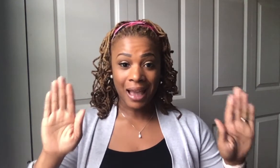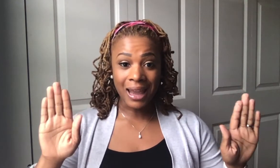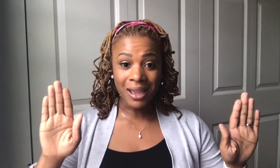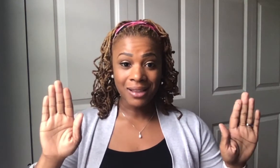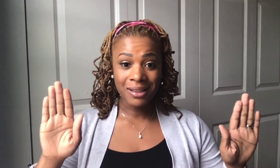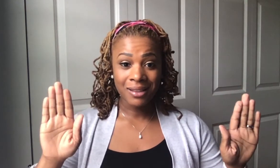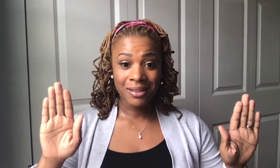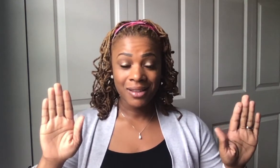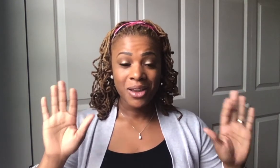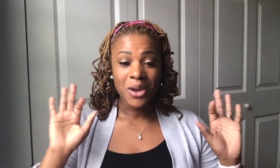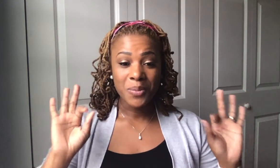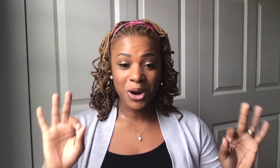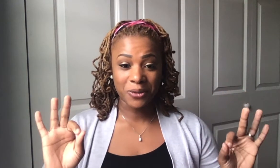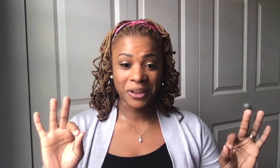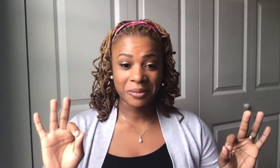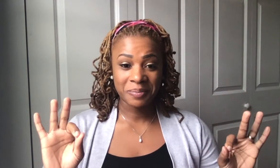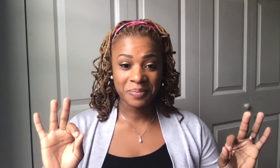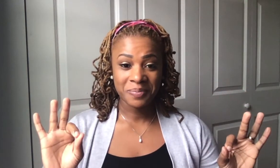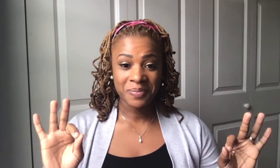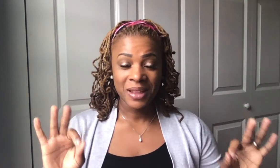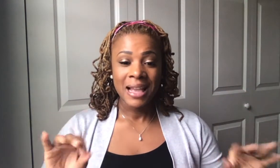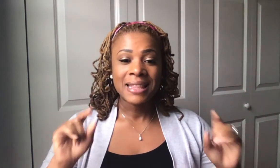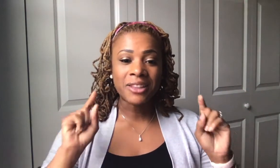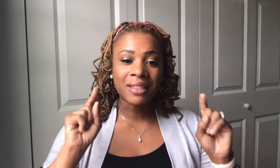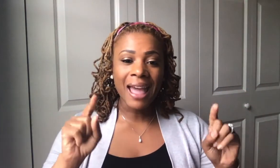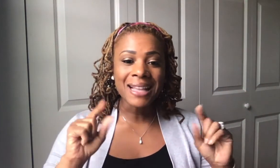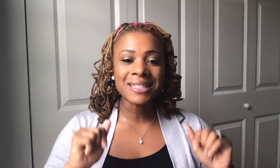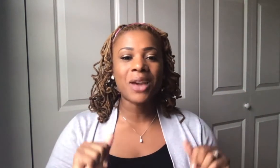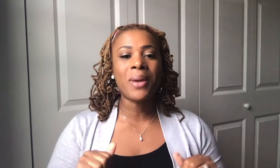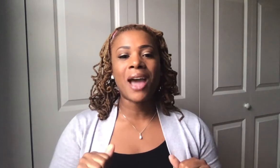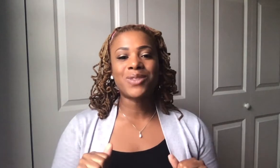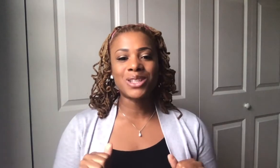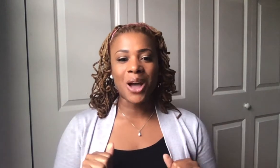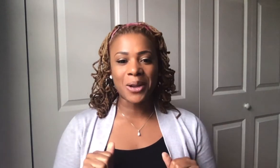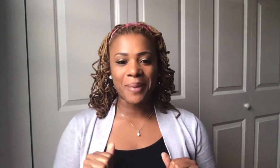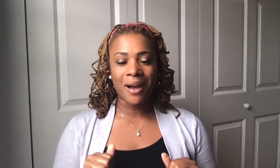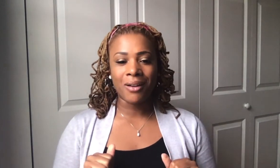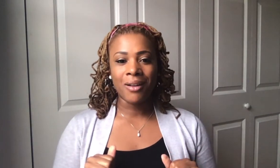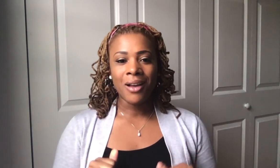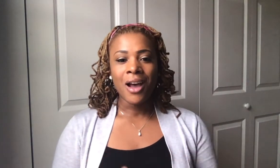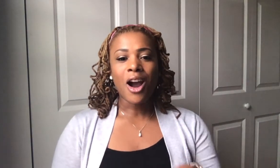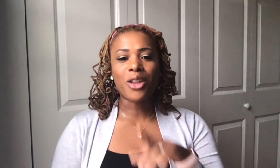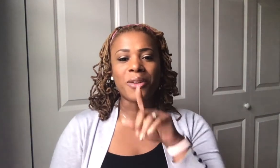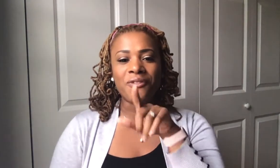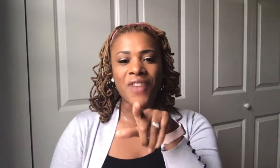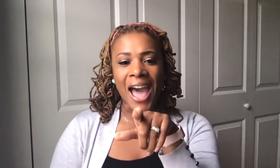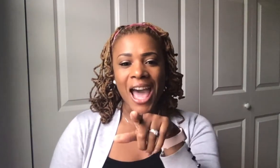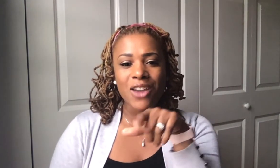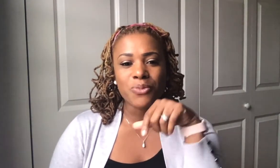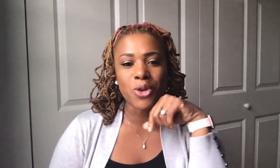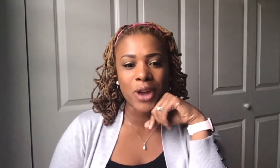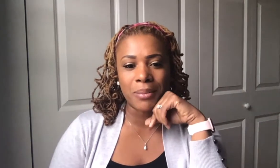it? Perfect. Now, the last thing we have to talk about are the 5